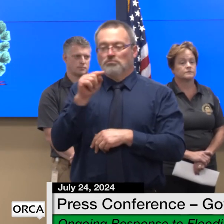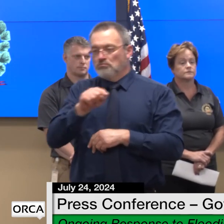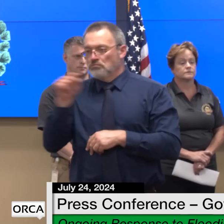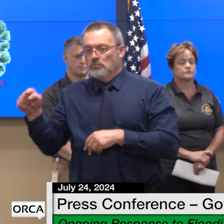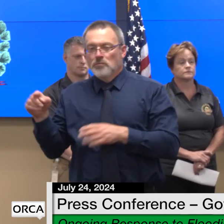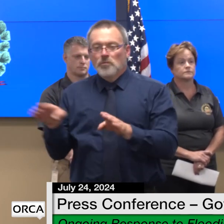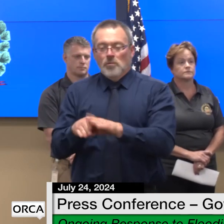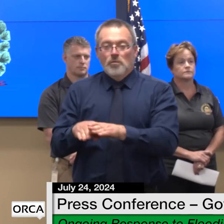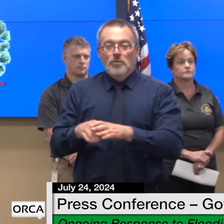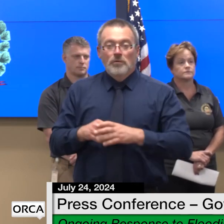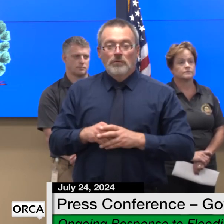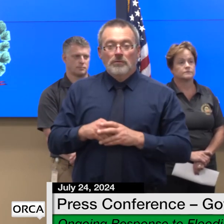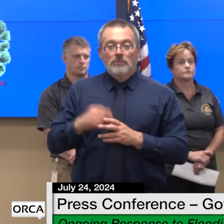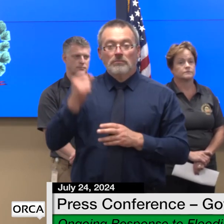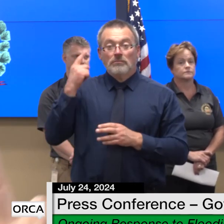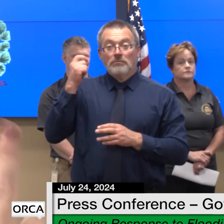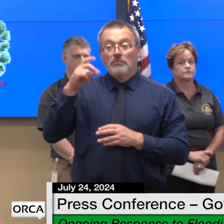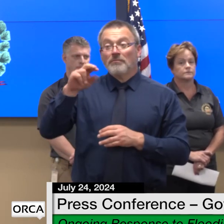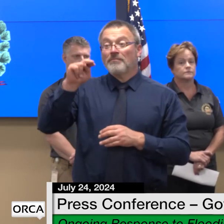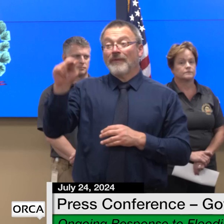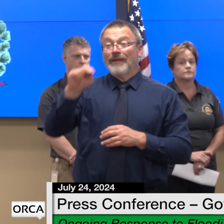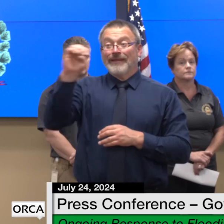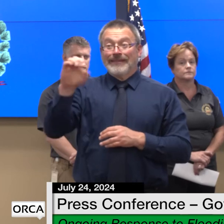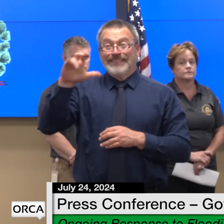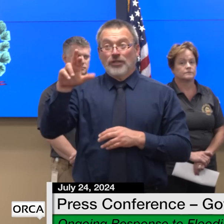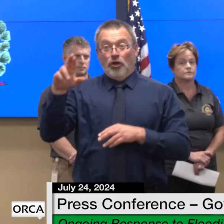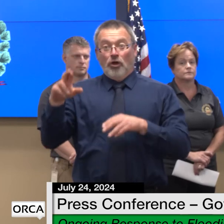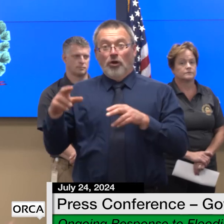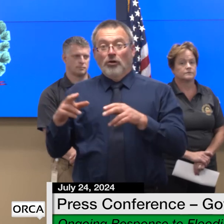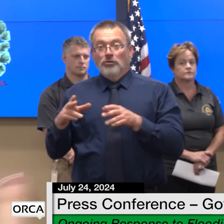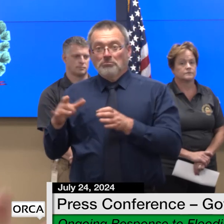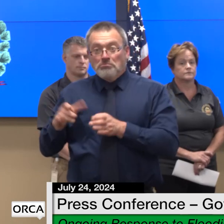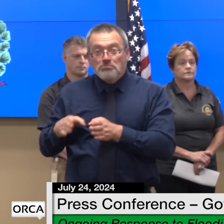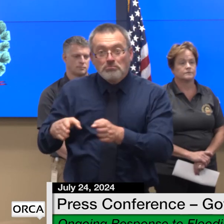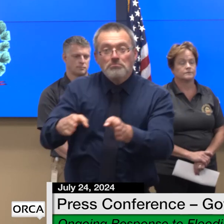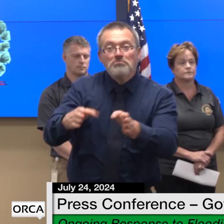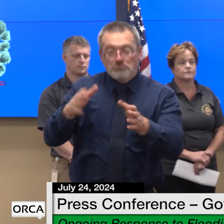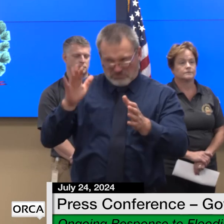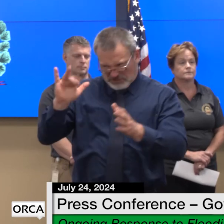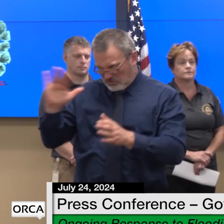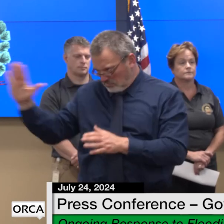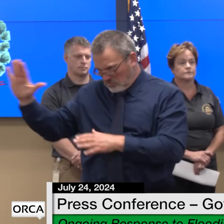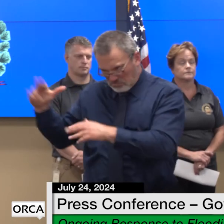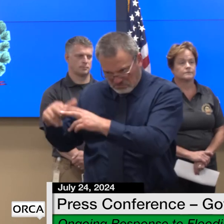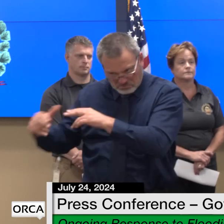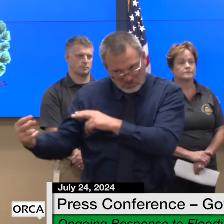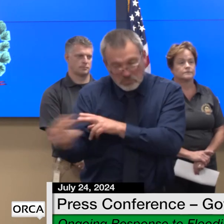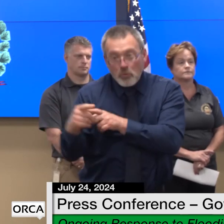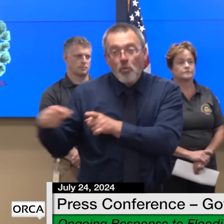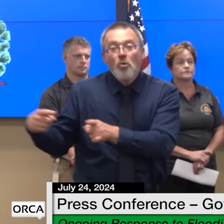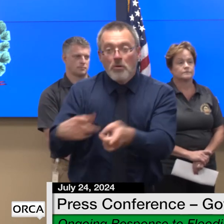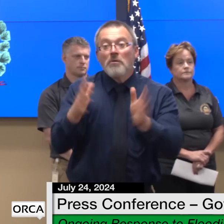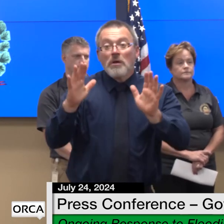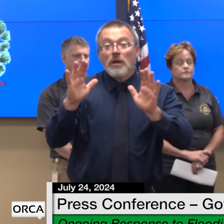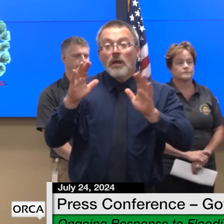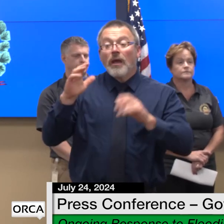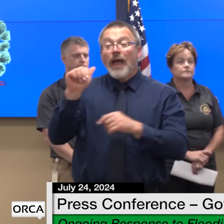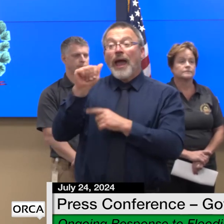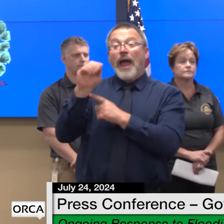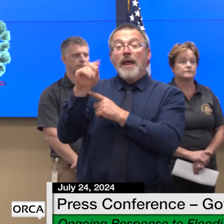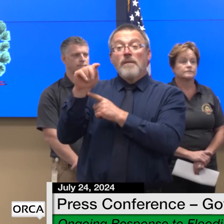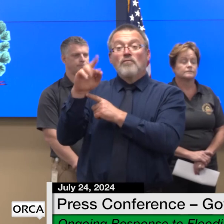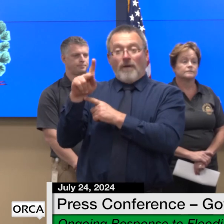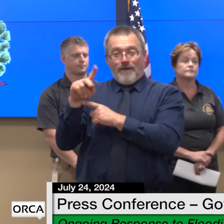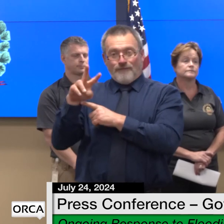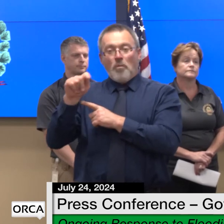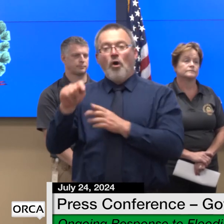We have opened the NECR line. I should say NECR has opened its line. The Amtrak Vermonter is now running